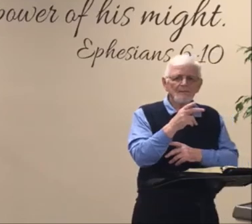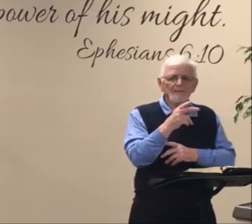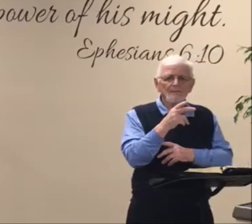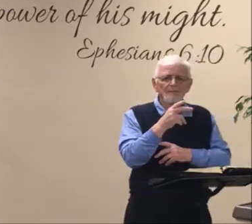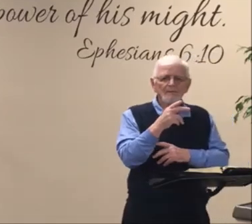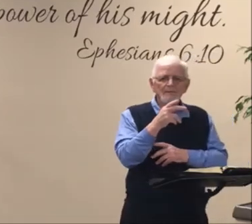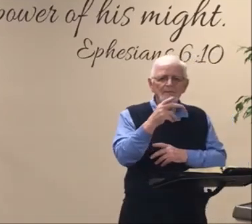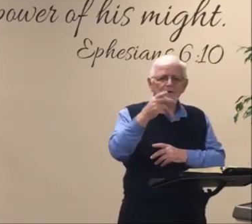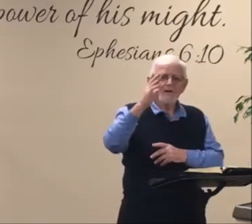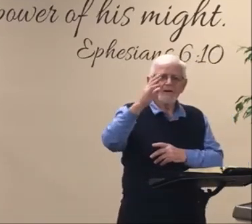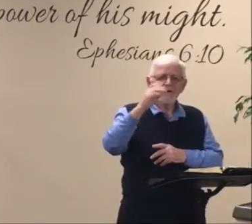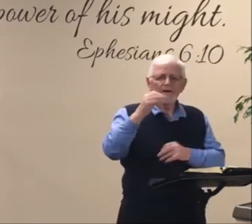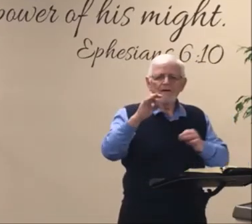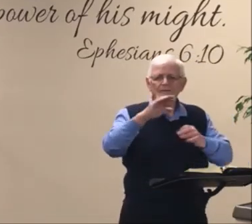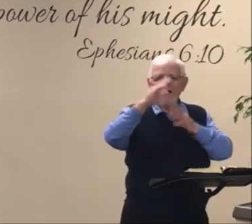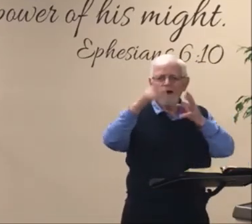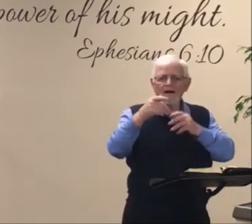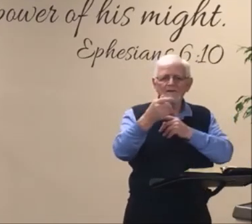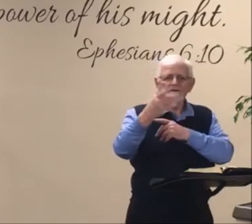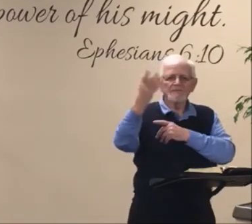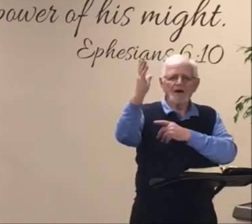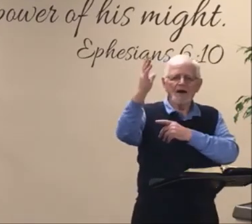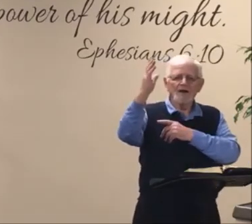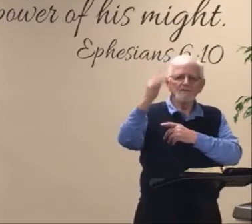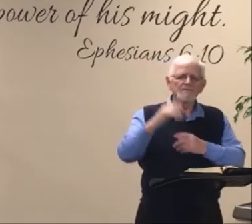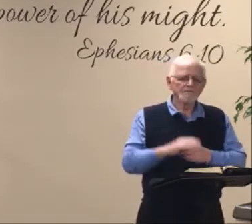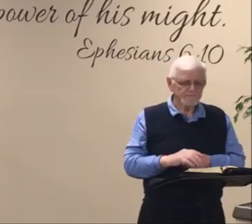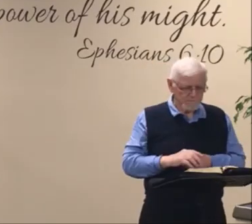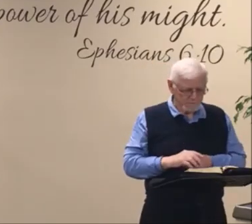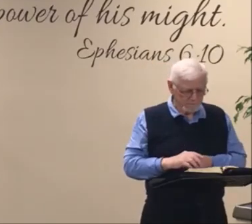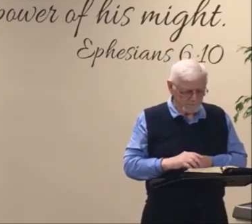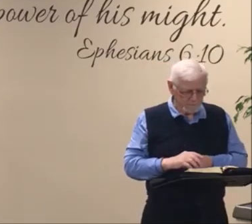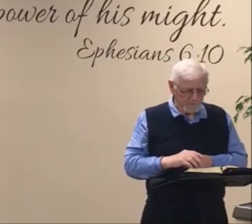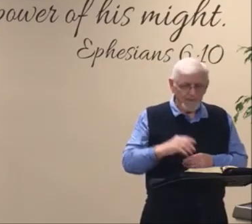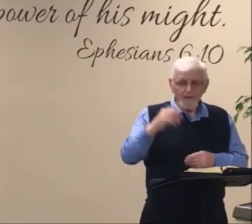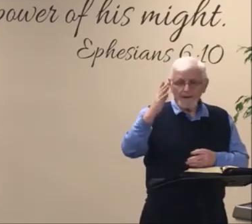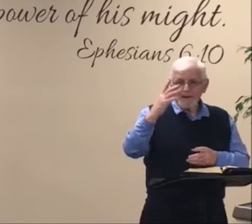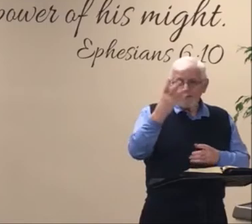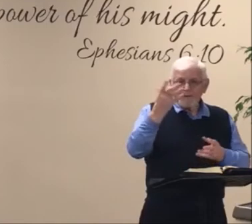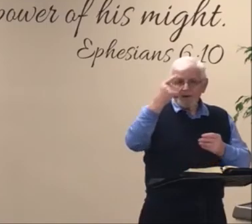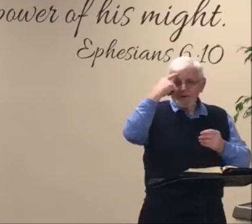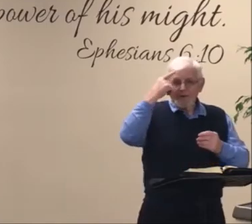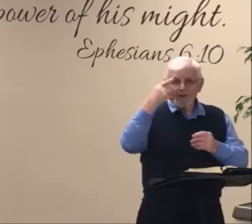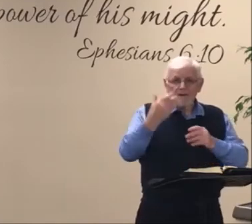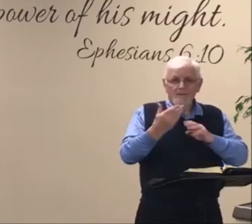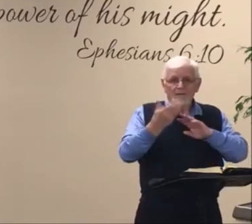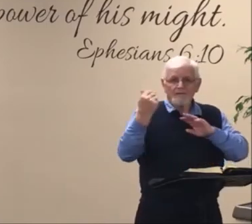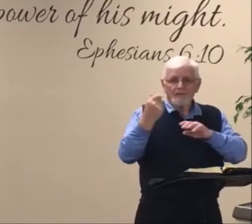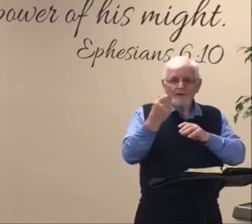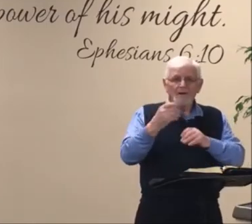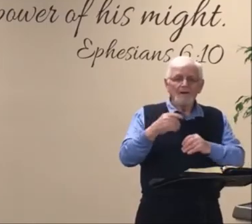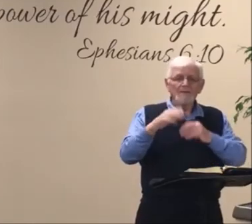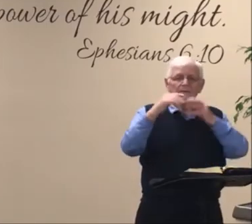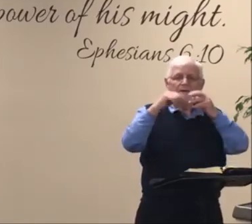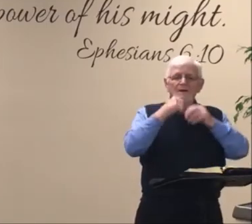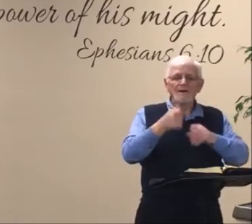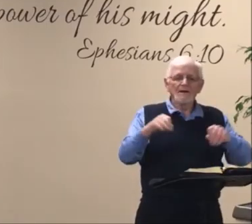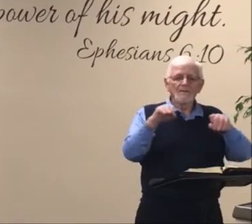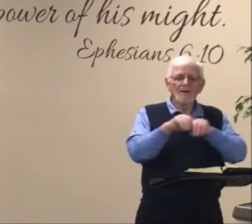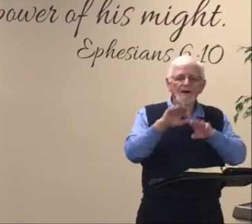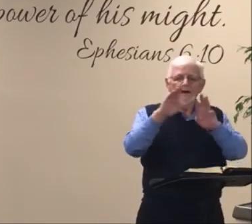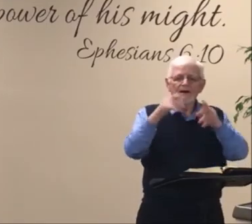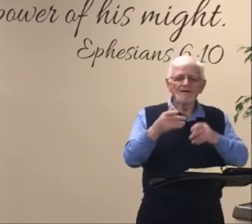God. That's in verse 7. The God of the house of God. You know, God, what I thought before, that the building was important, the house of God, the place was